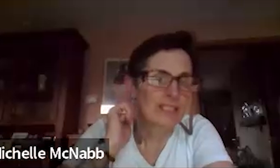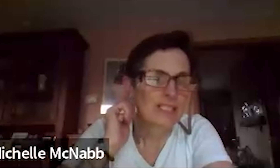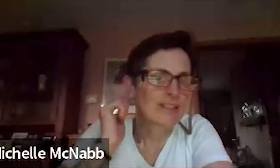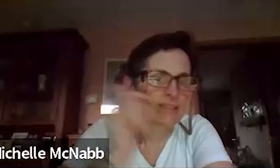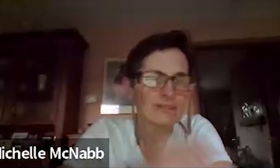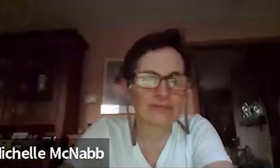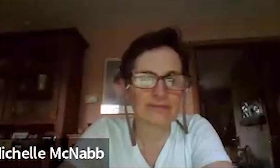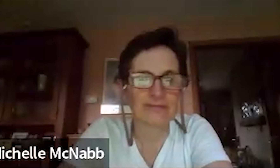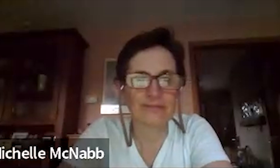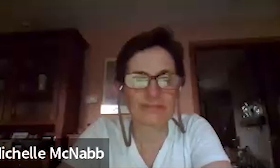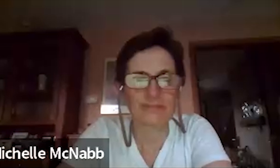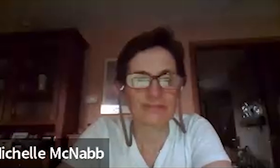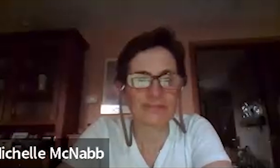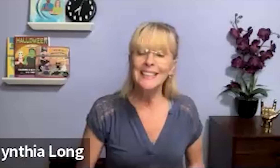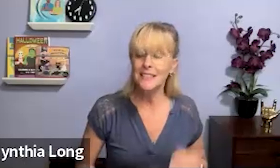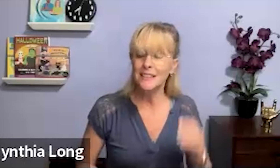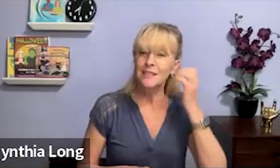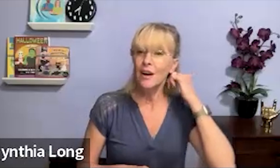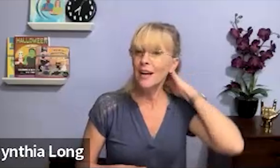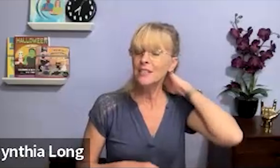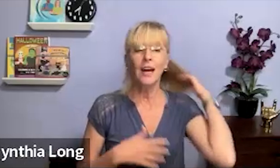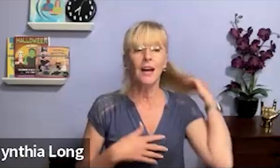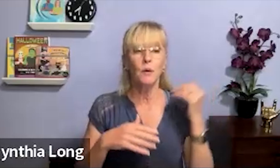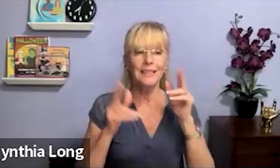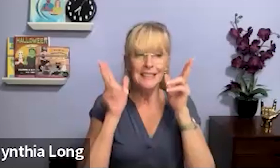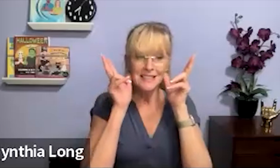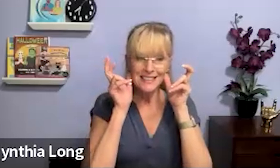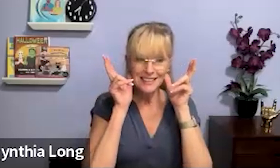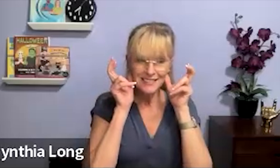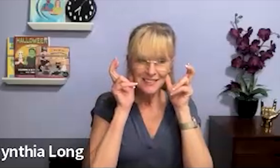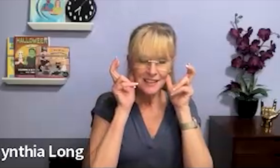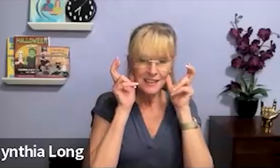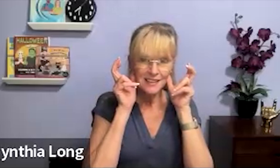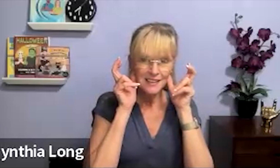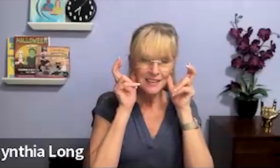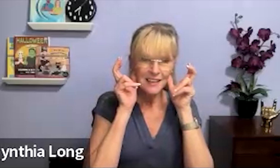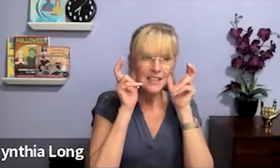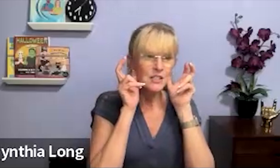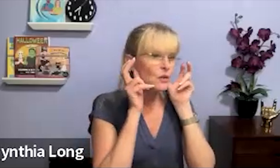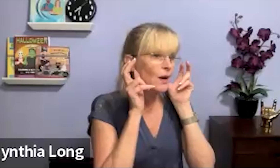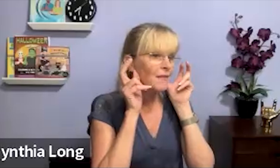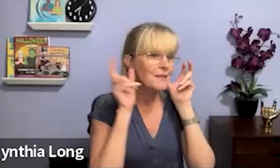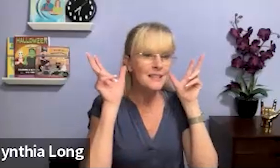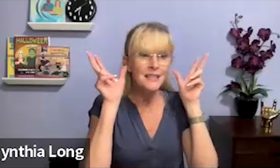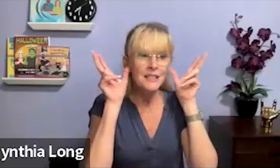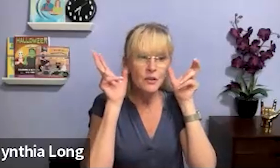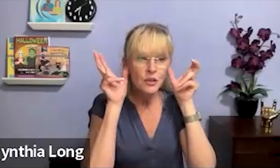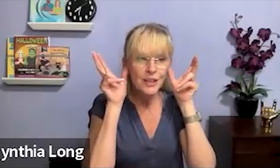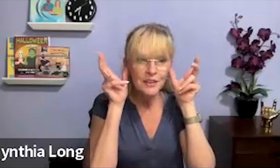Listen. So listen. Okay, so you have the word listen. So you have this, these are on your ears